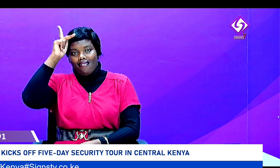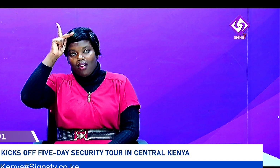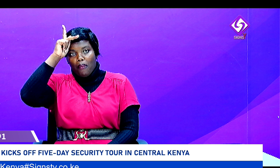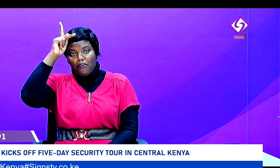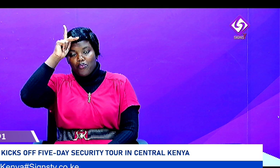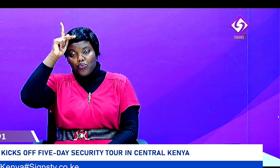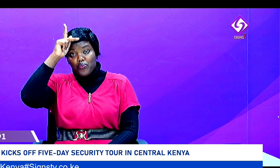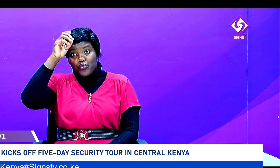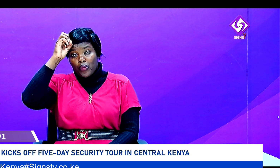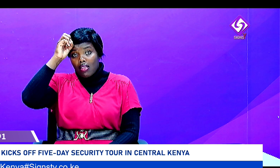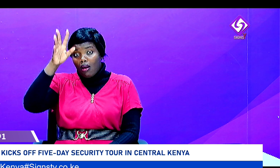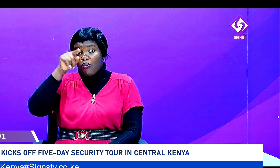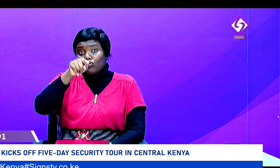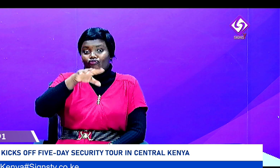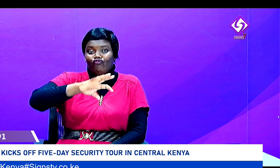Kiambu County.